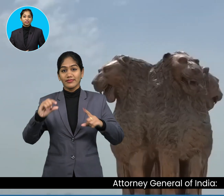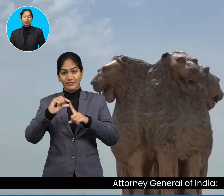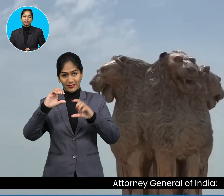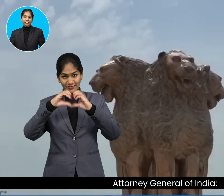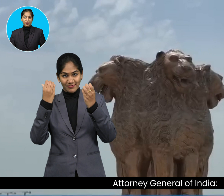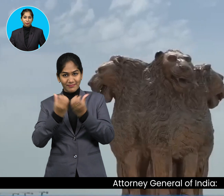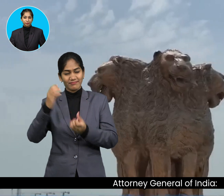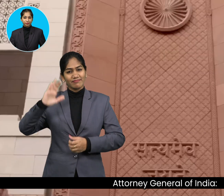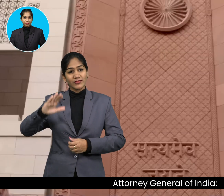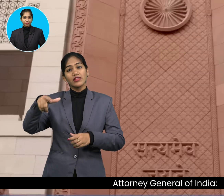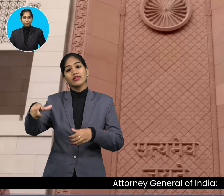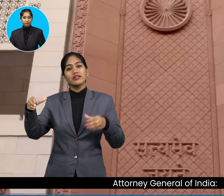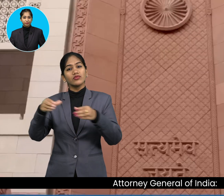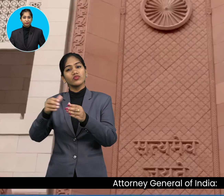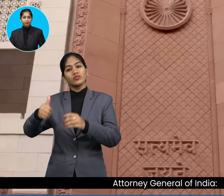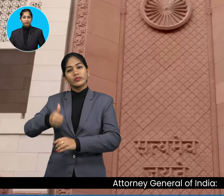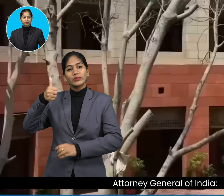Attorney General of India.